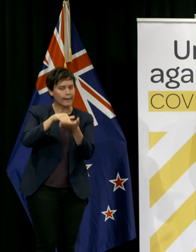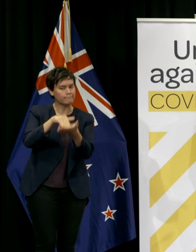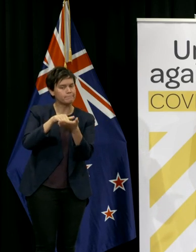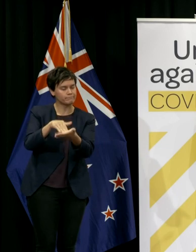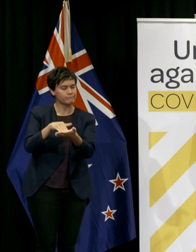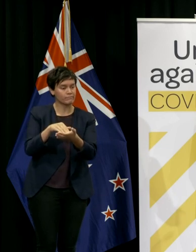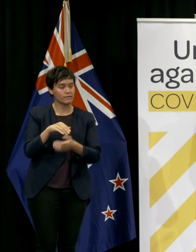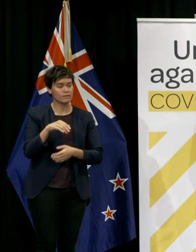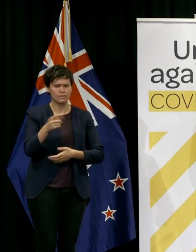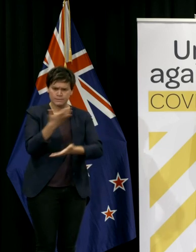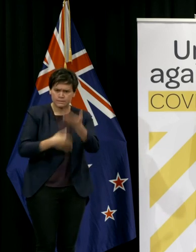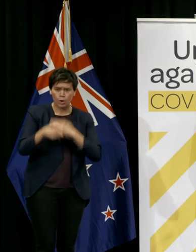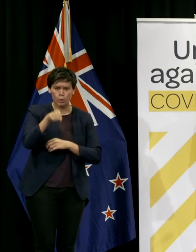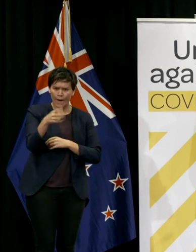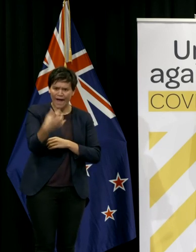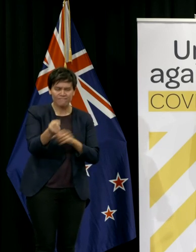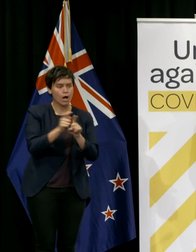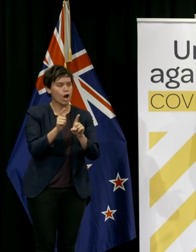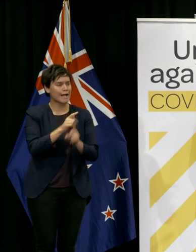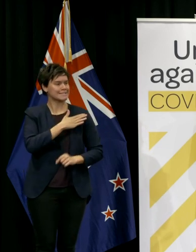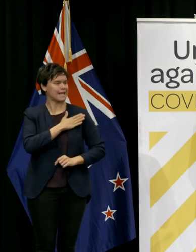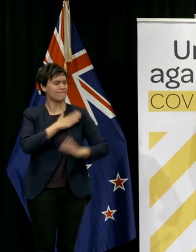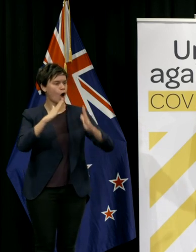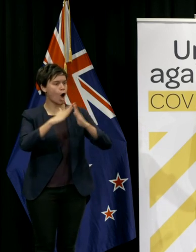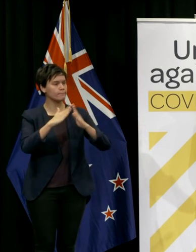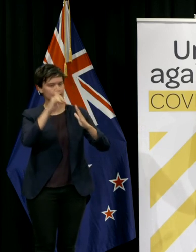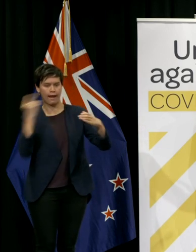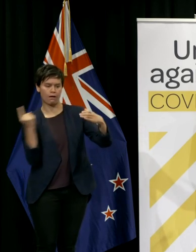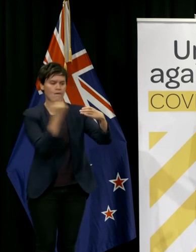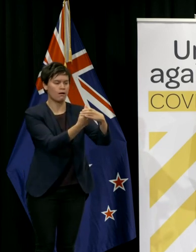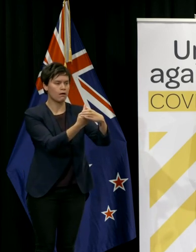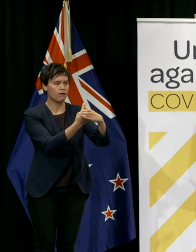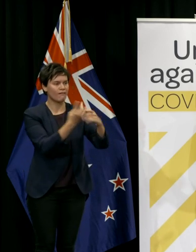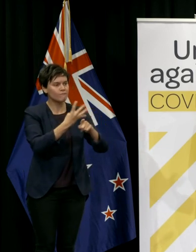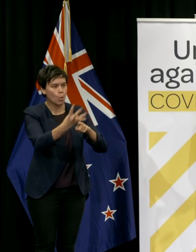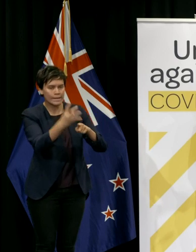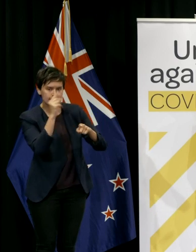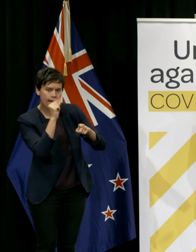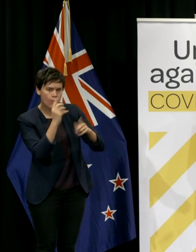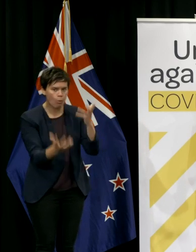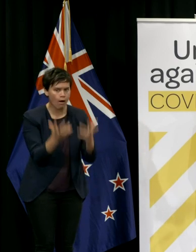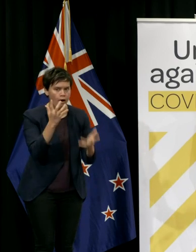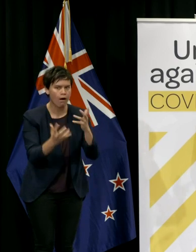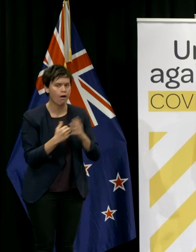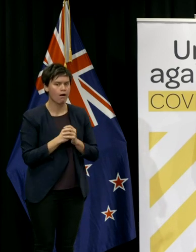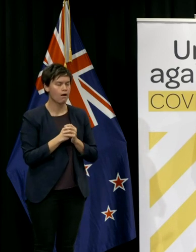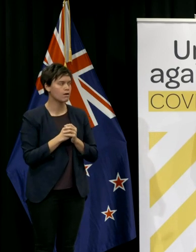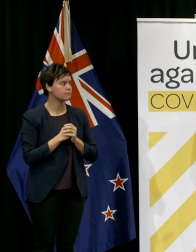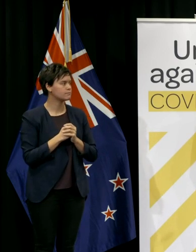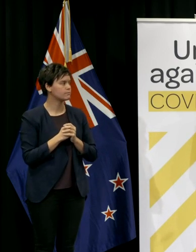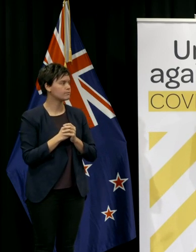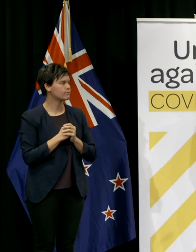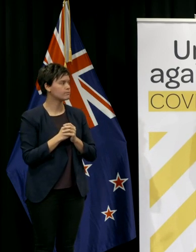fit for self-isolation. 168 in total are in quarantine at the moment, and some of those are 160. That was this morning, so those are